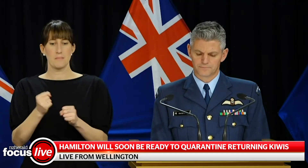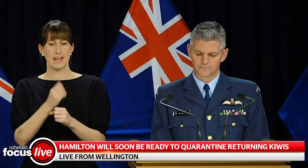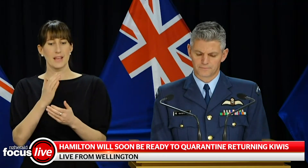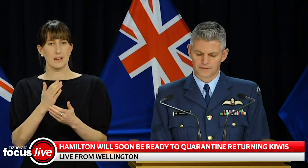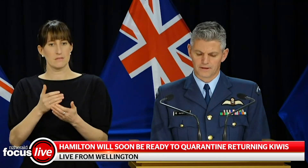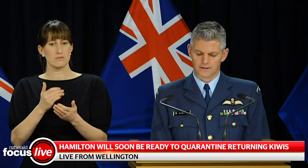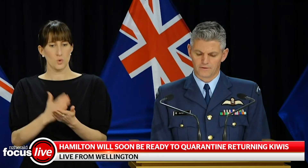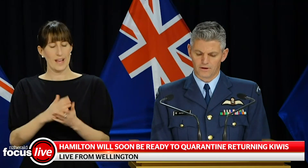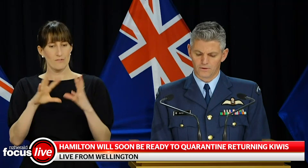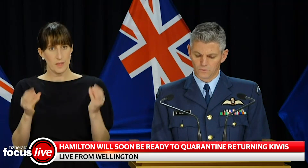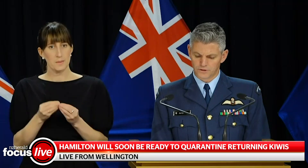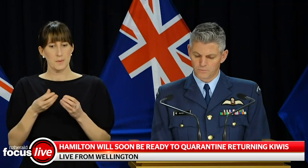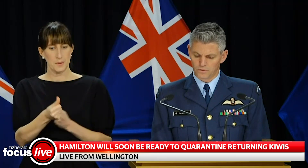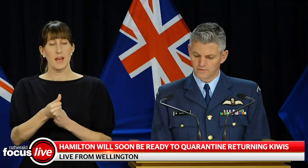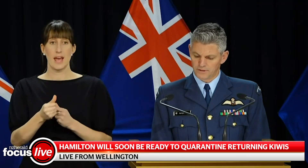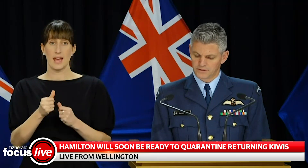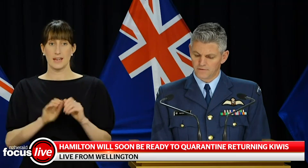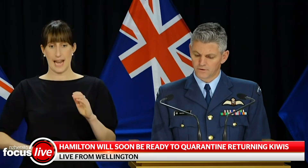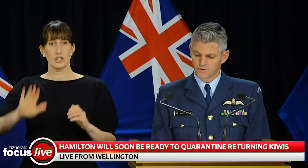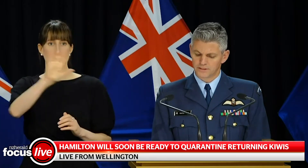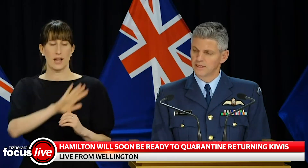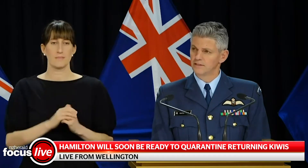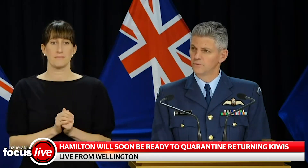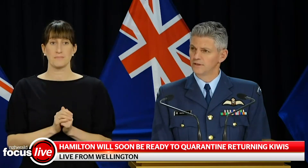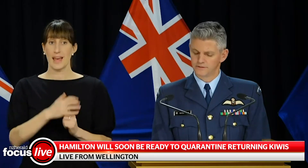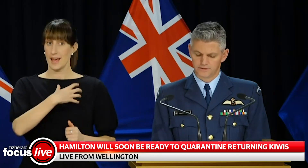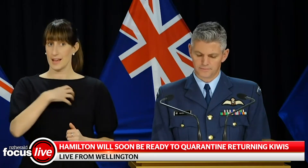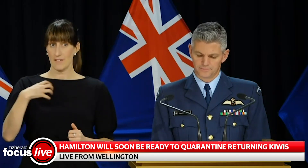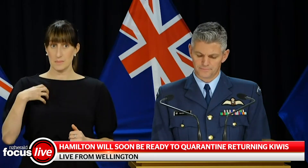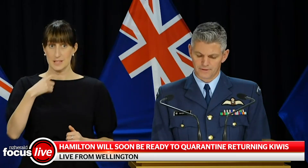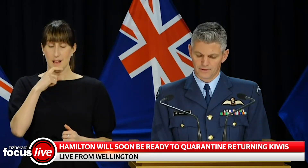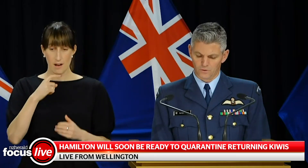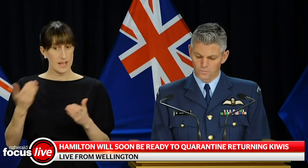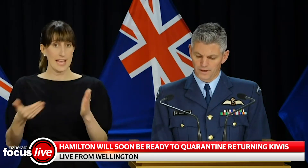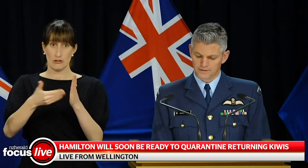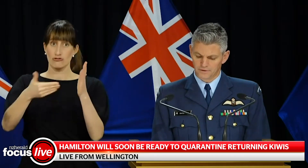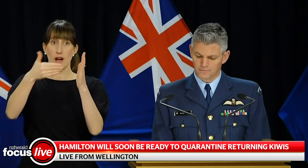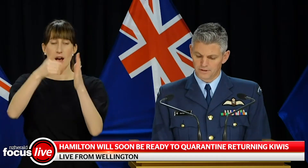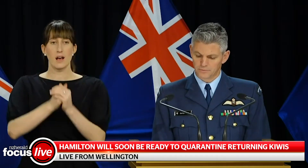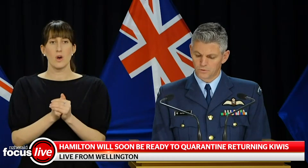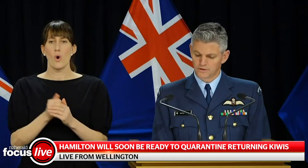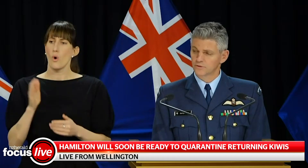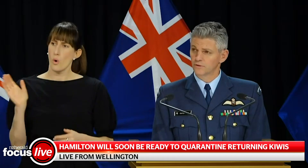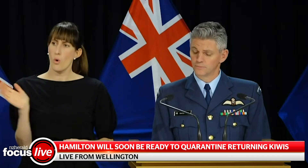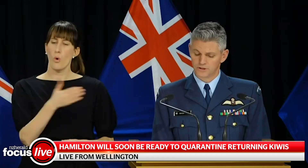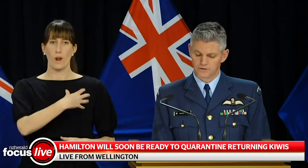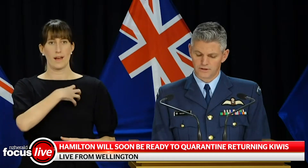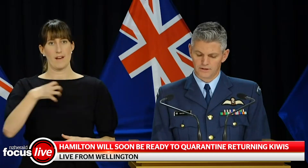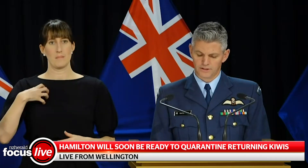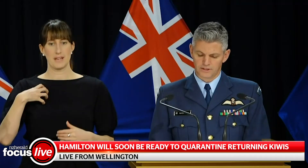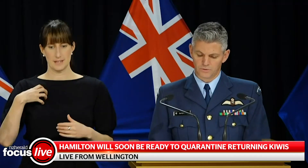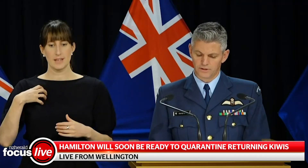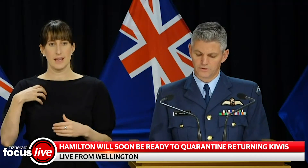level. There are also more government staff across the end-to-end system. All parts of government are supporting this critical